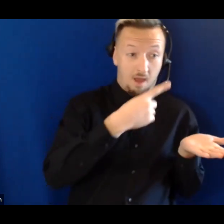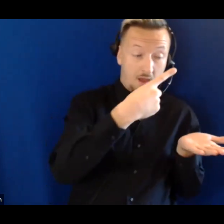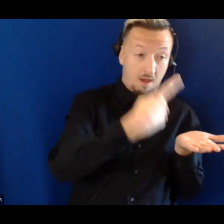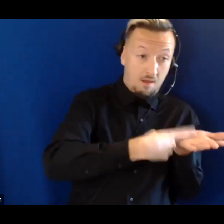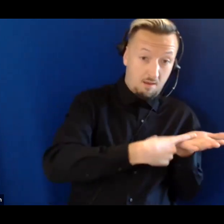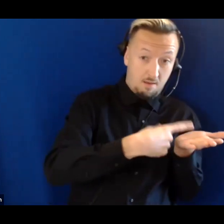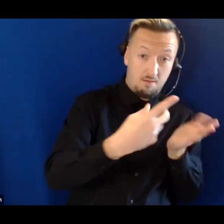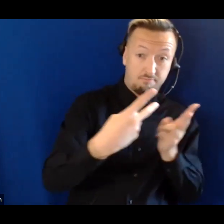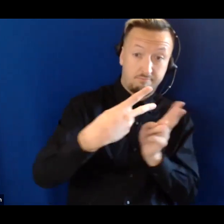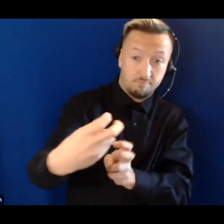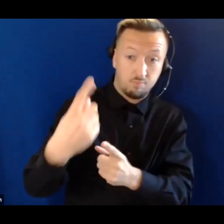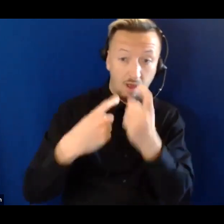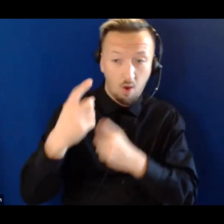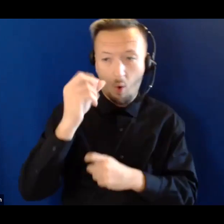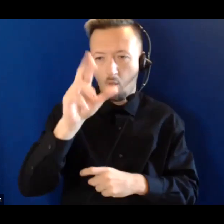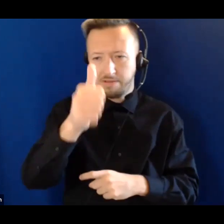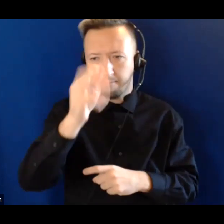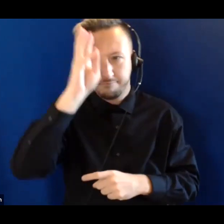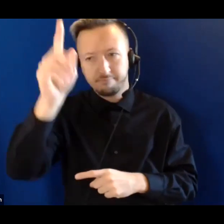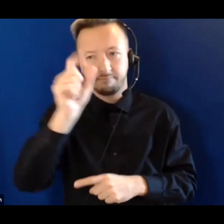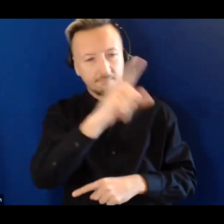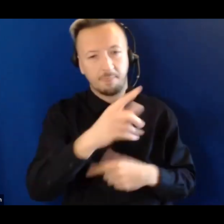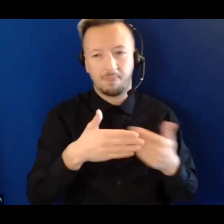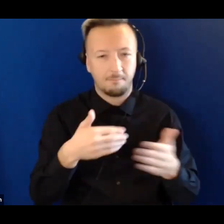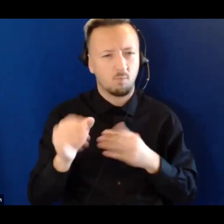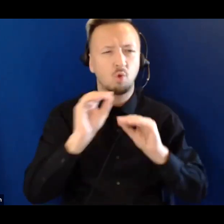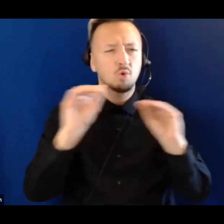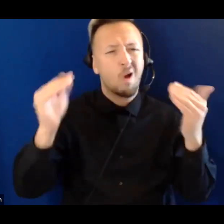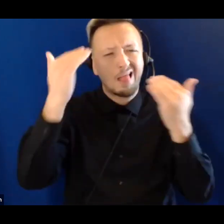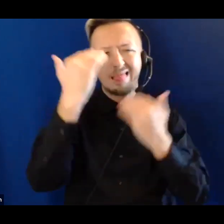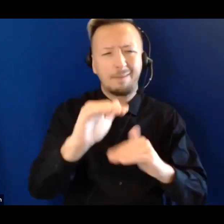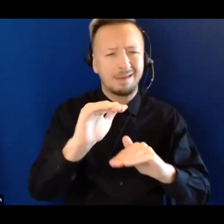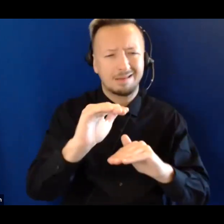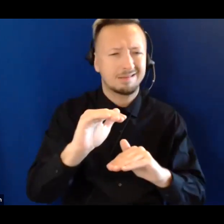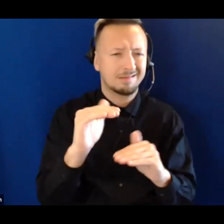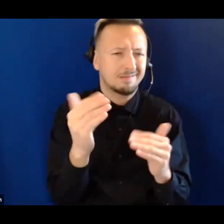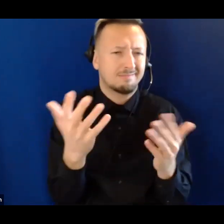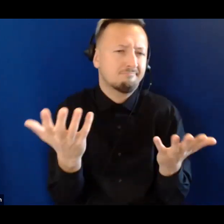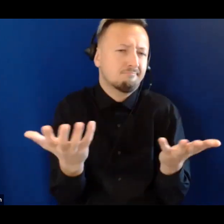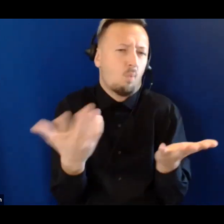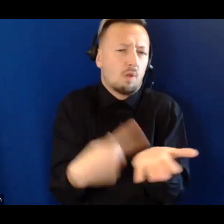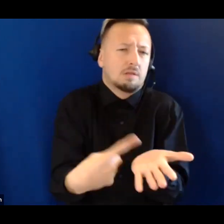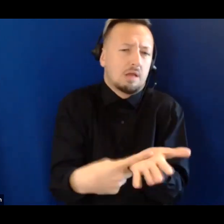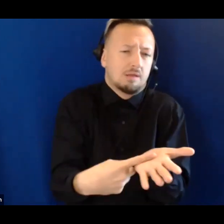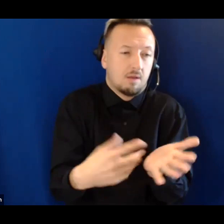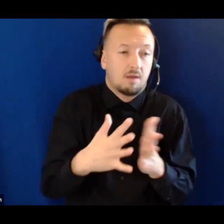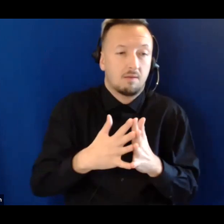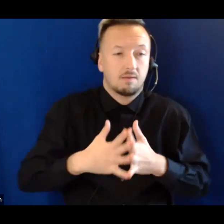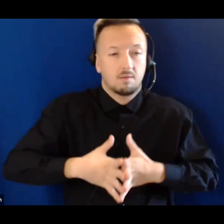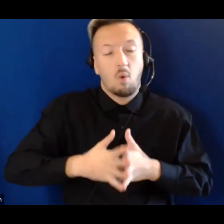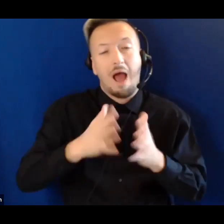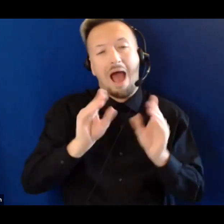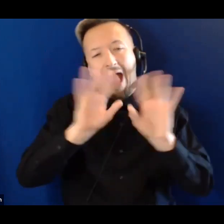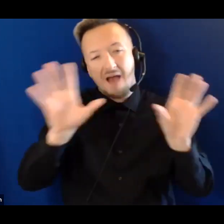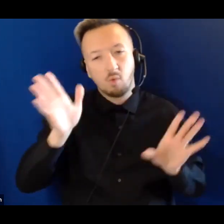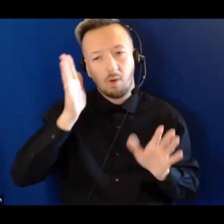you're thinking about. I think there's not really limits here in what we can talk about exactly. We obviously want to focus on the next